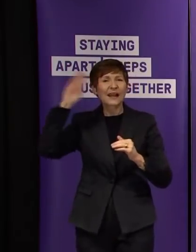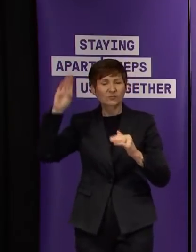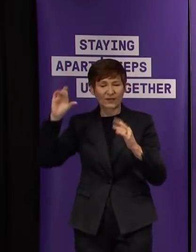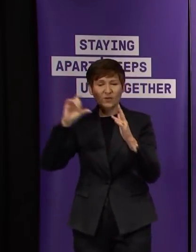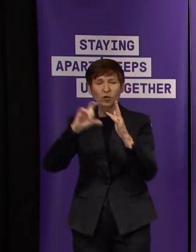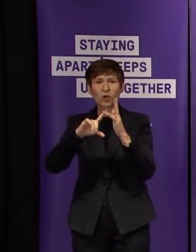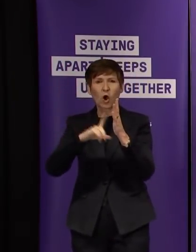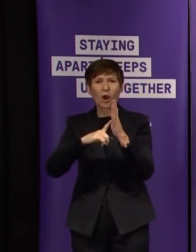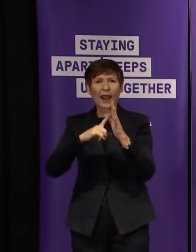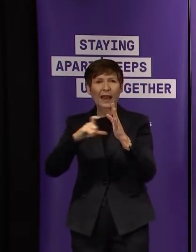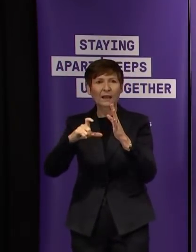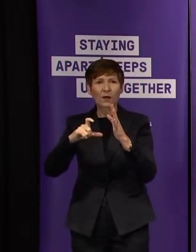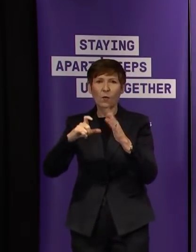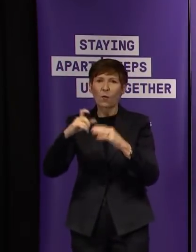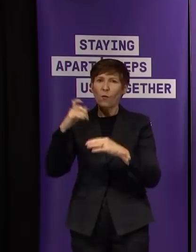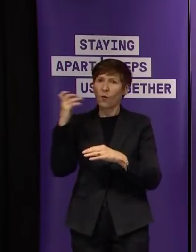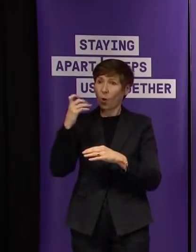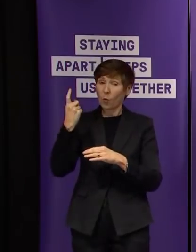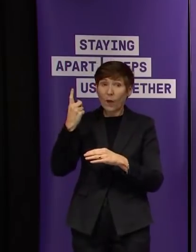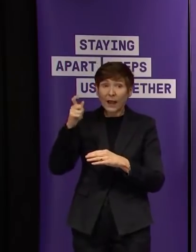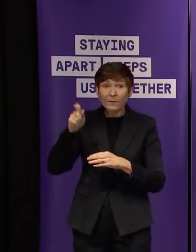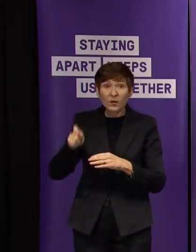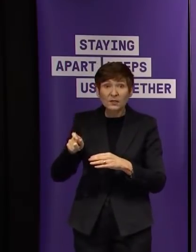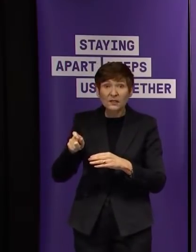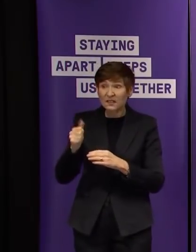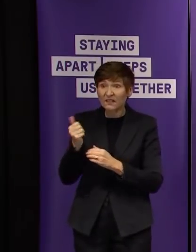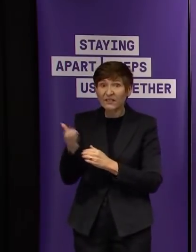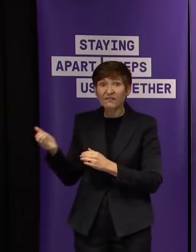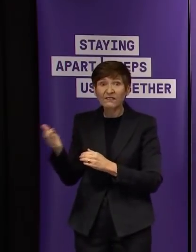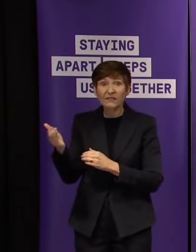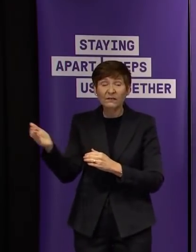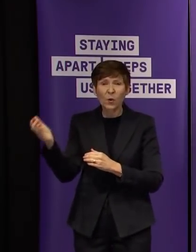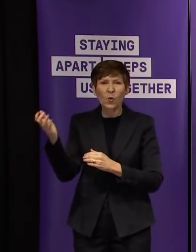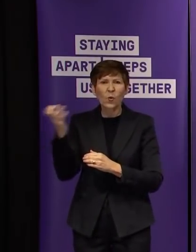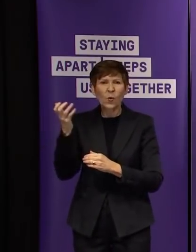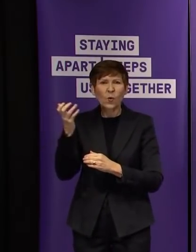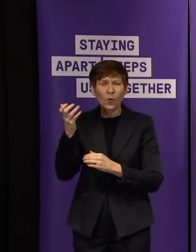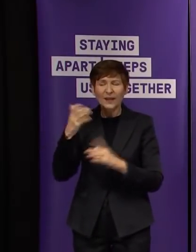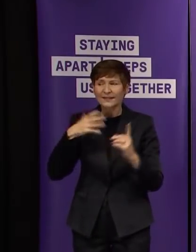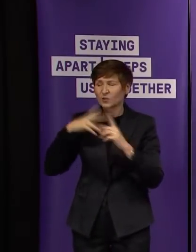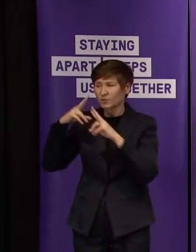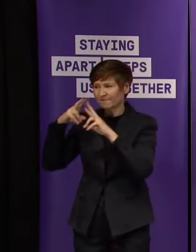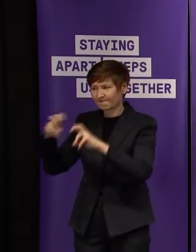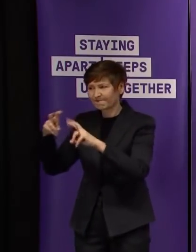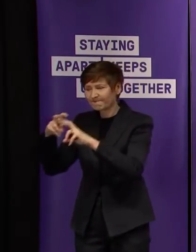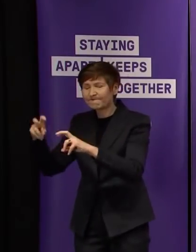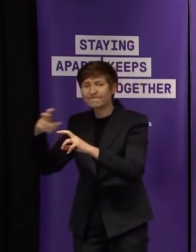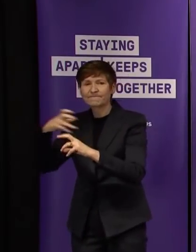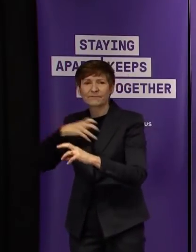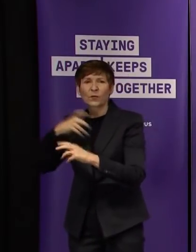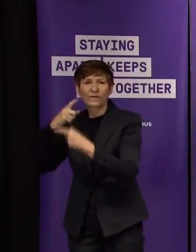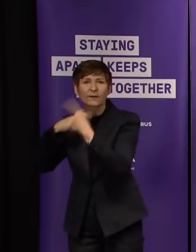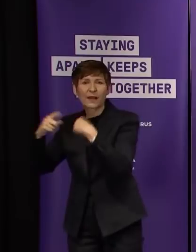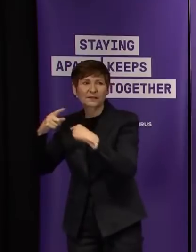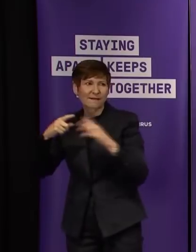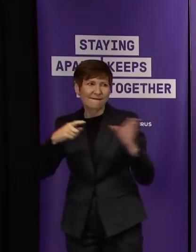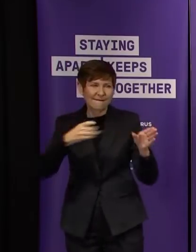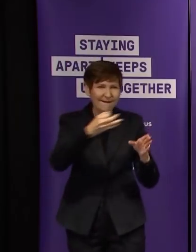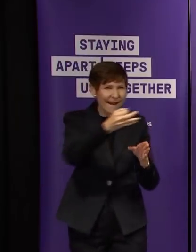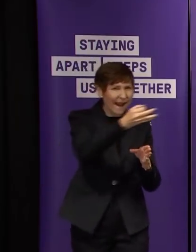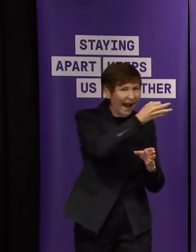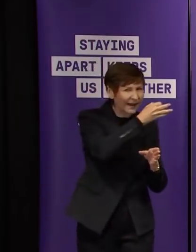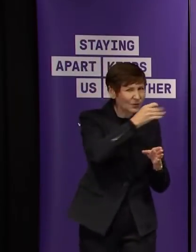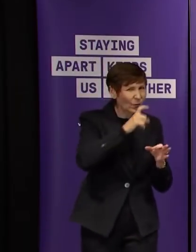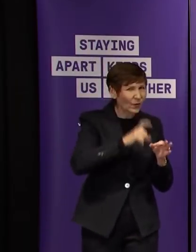pretty explosive spread. We need to know the full details, but we'll have more on that in coming days. Come from hospital? Sorry?